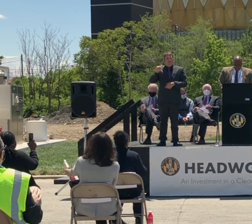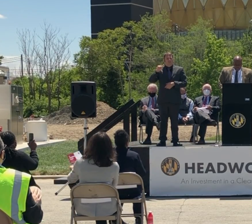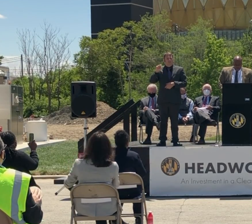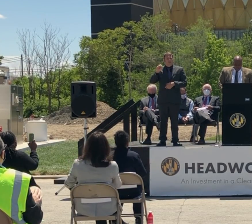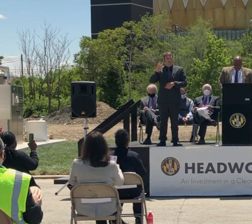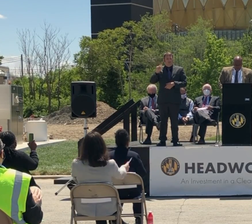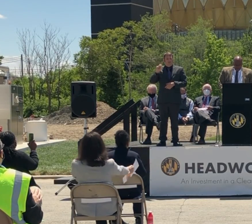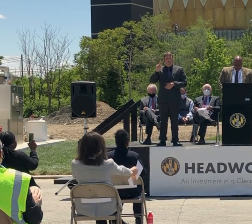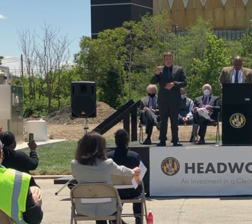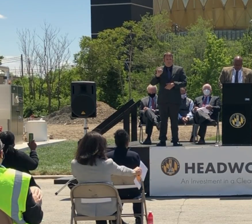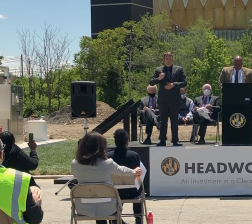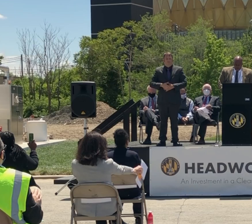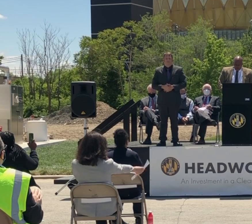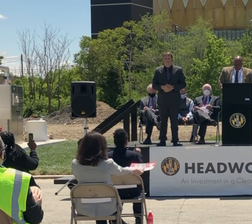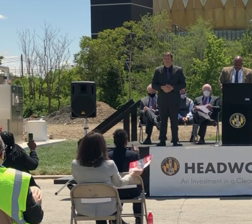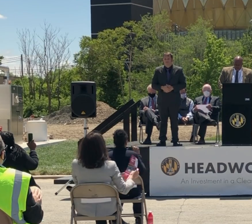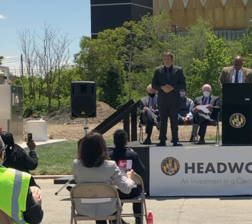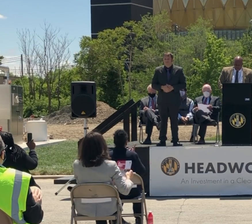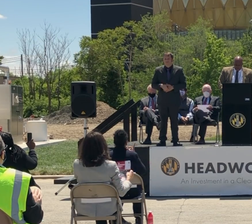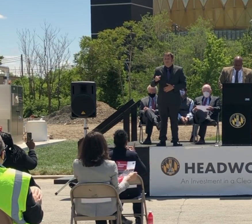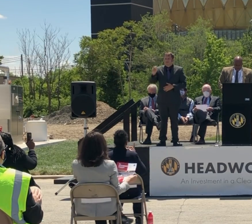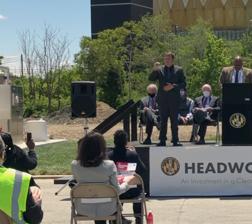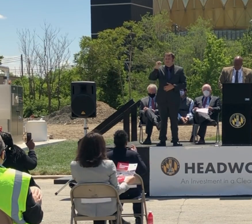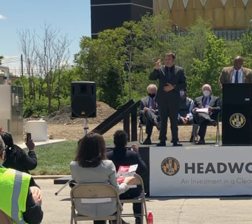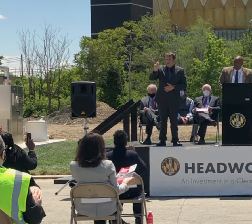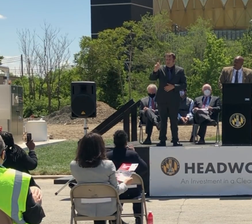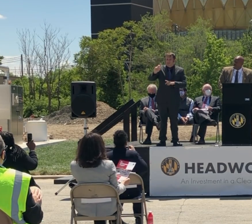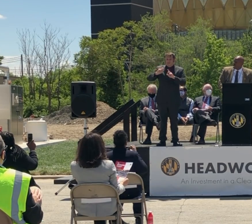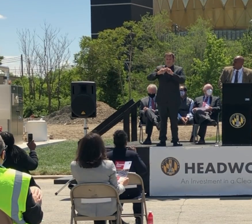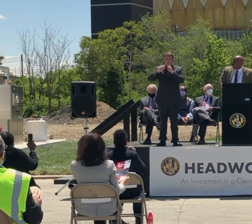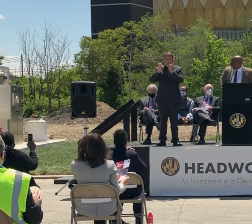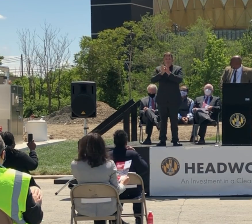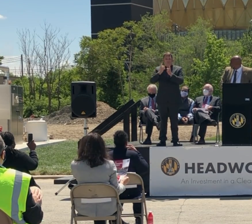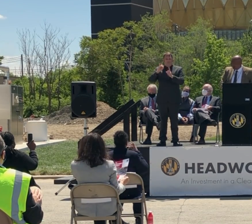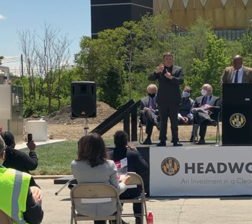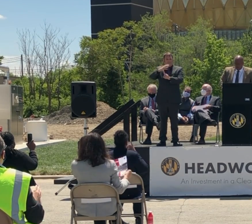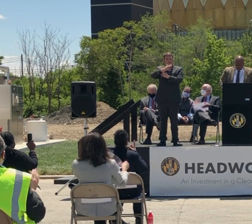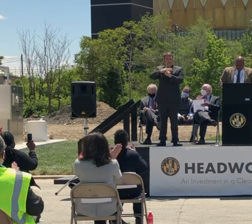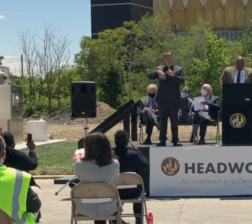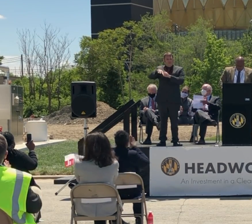We have Maryland Department of Environment Secretary Ben Grumbles.